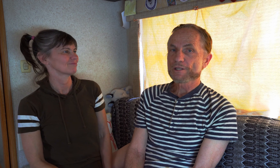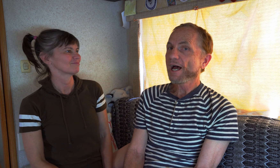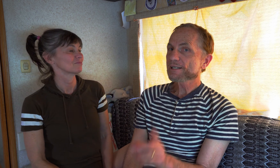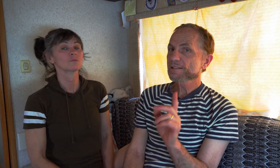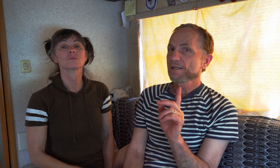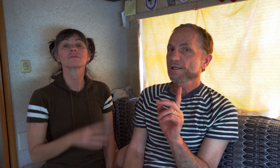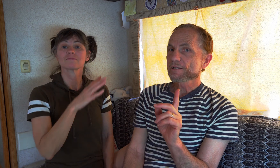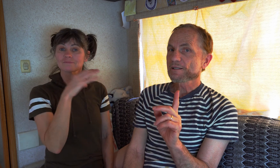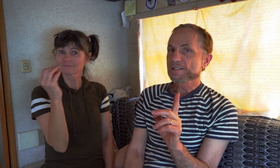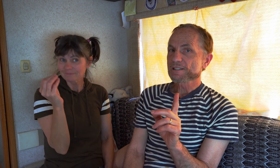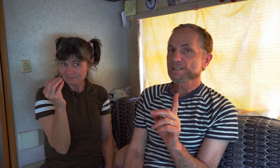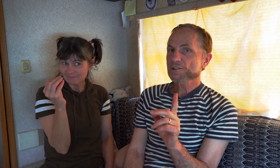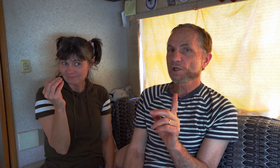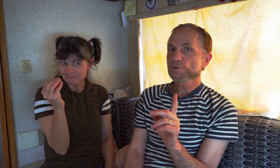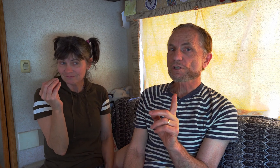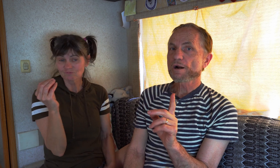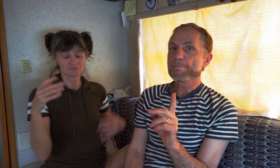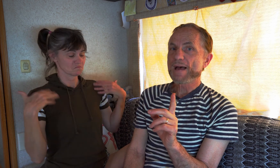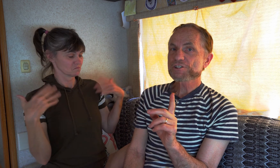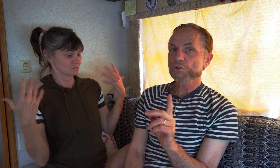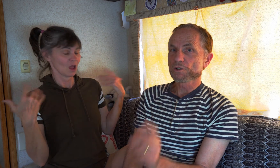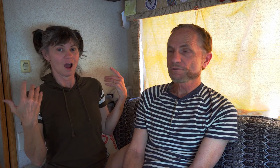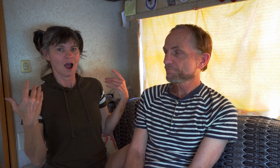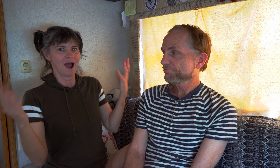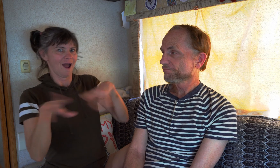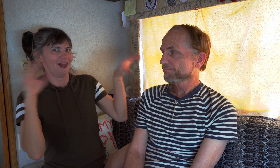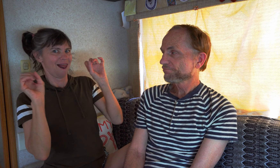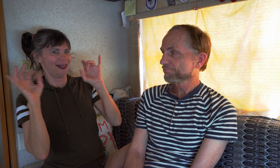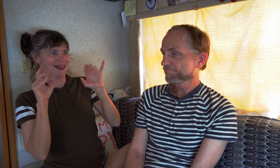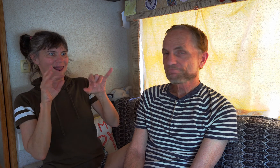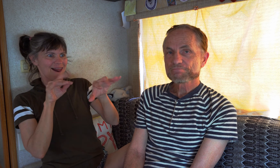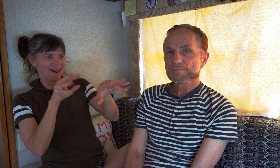Not only that, these clothes are magical.